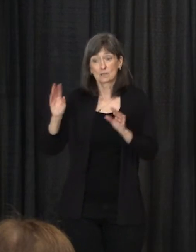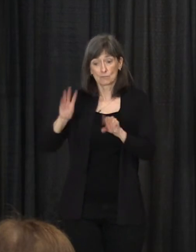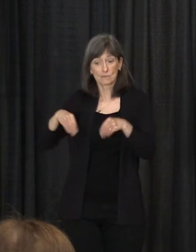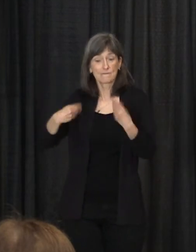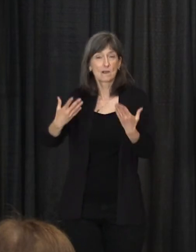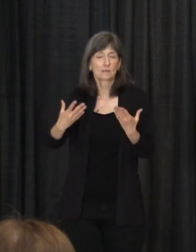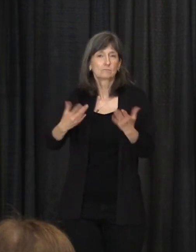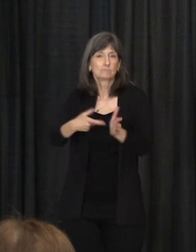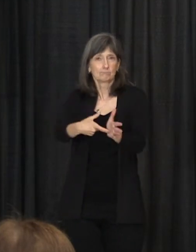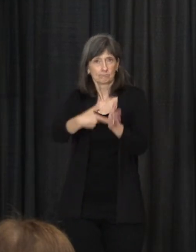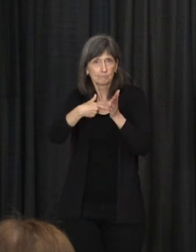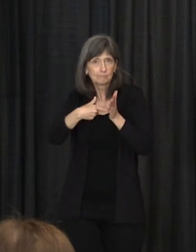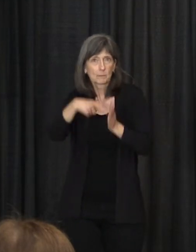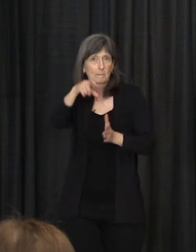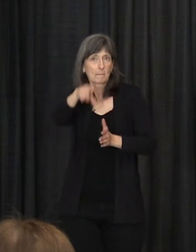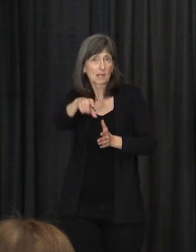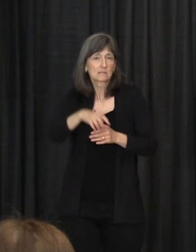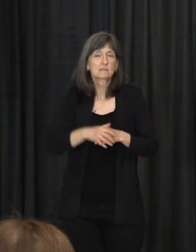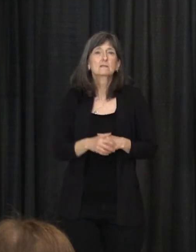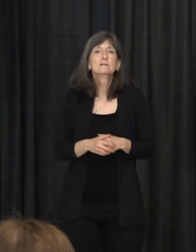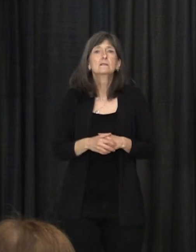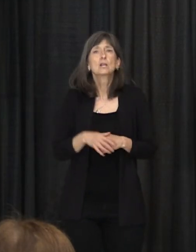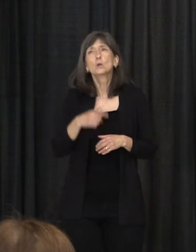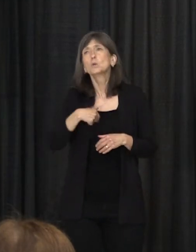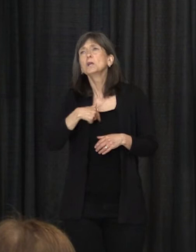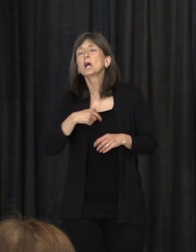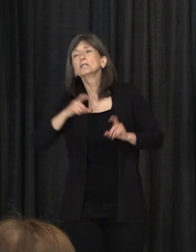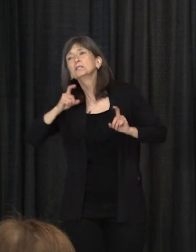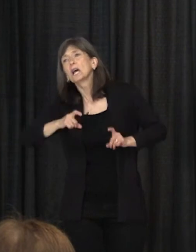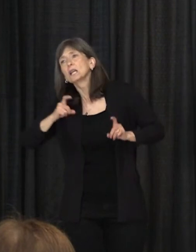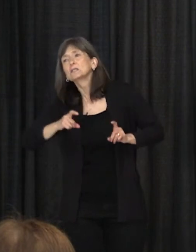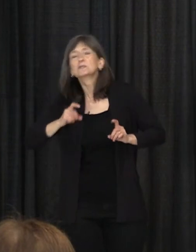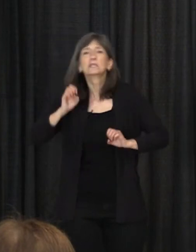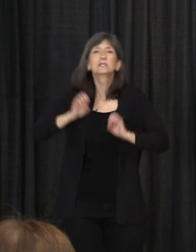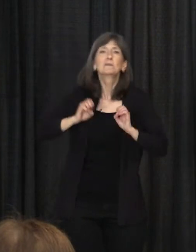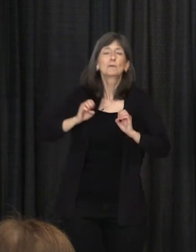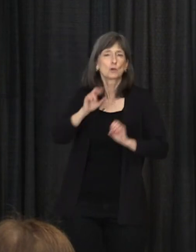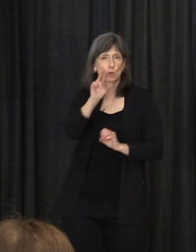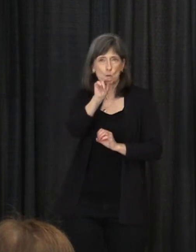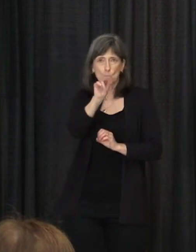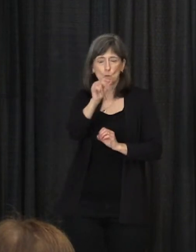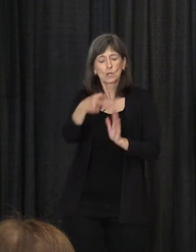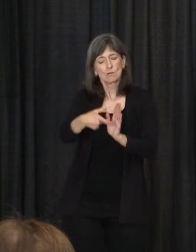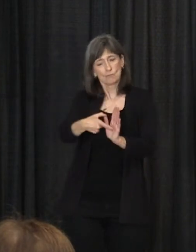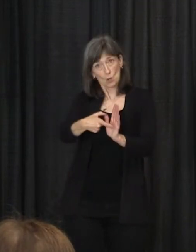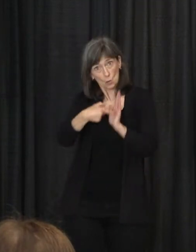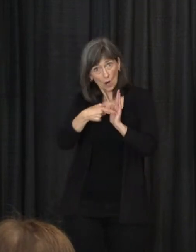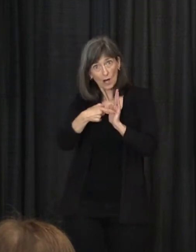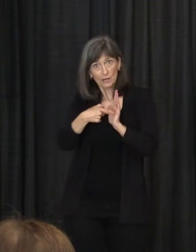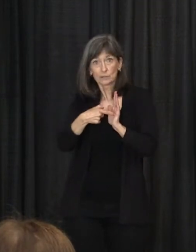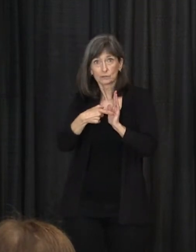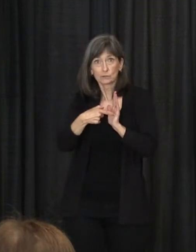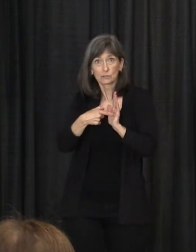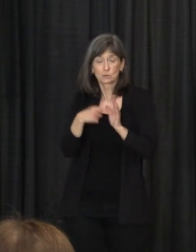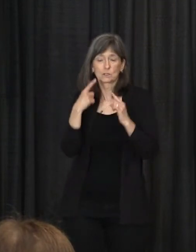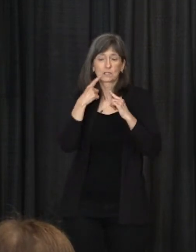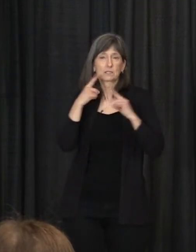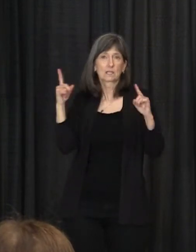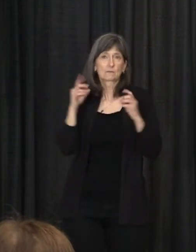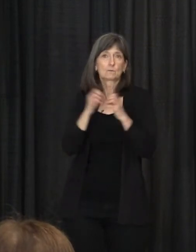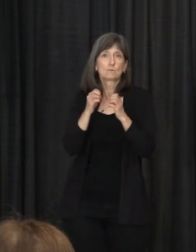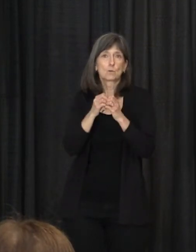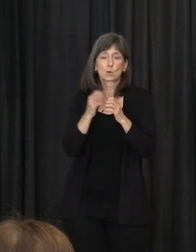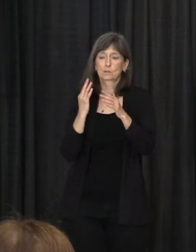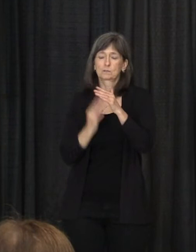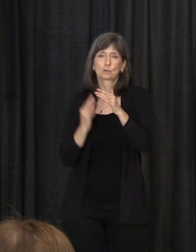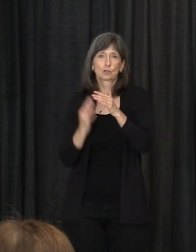not something that is laudable or worth experimenting with. It is essential that we succeed at this if we are to